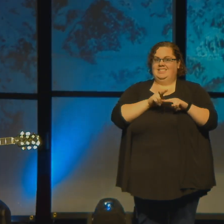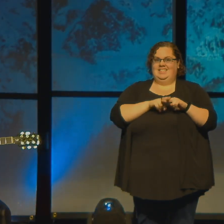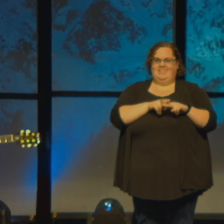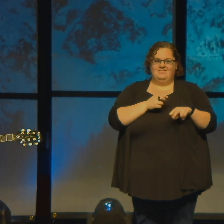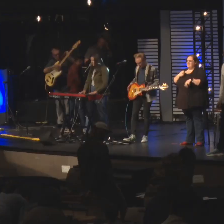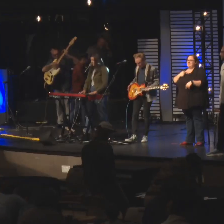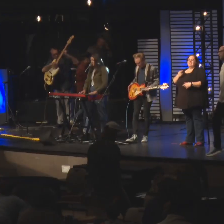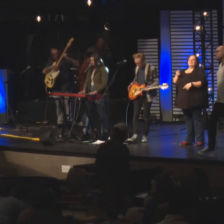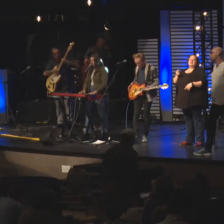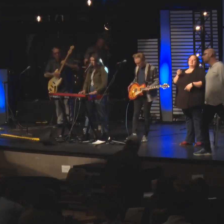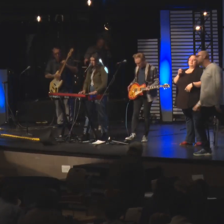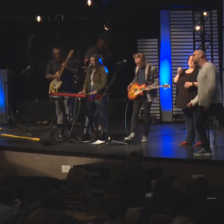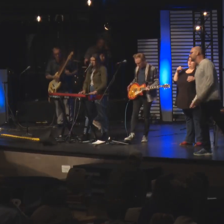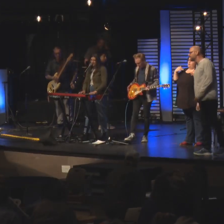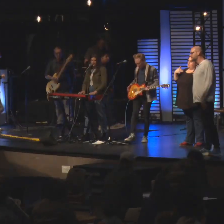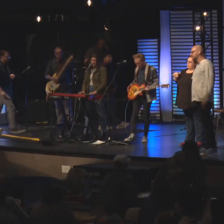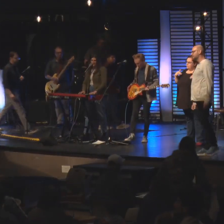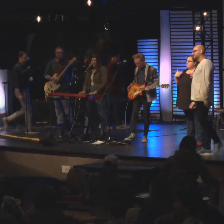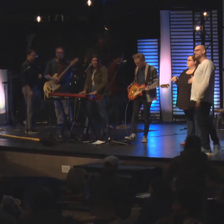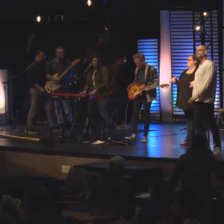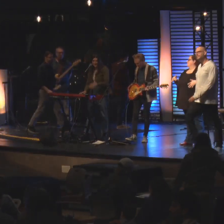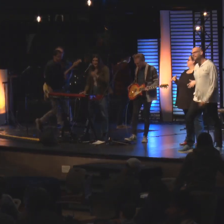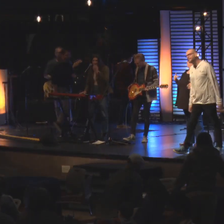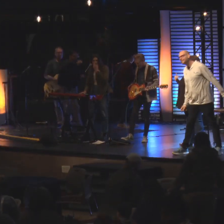All right, woo!